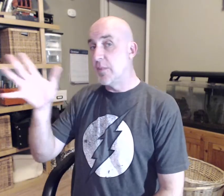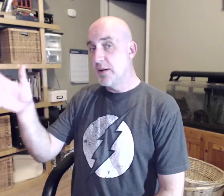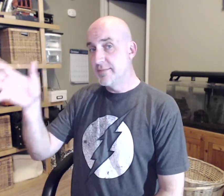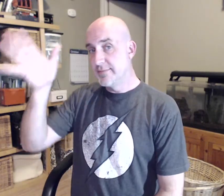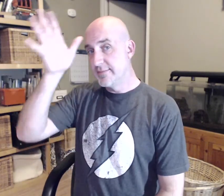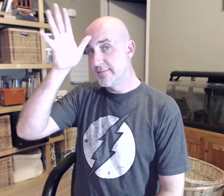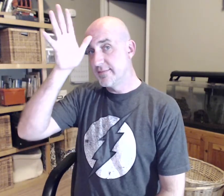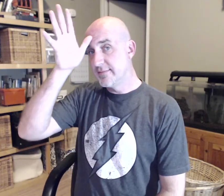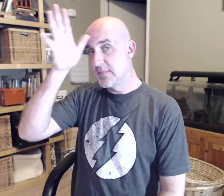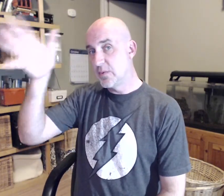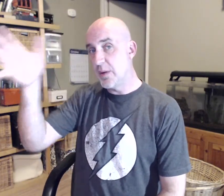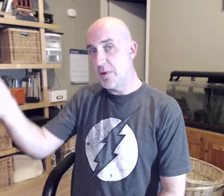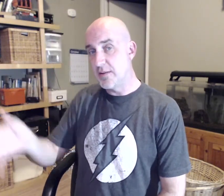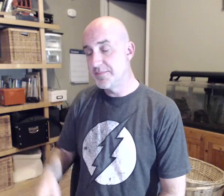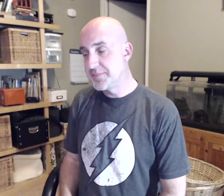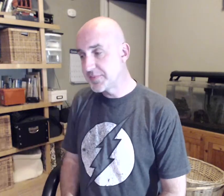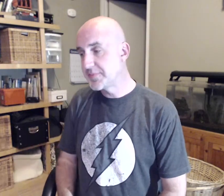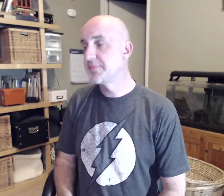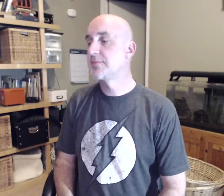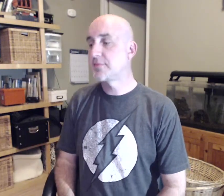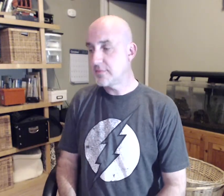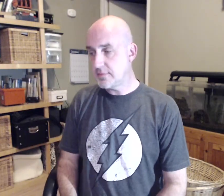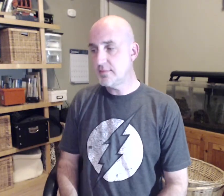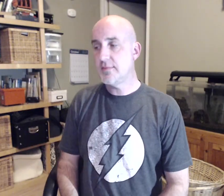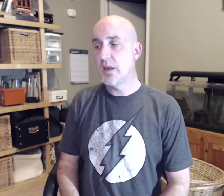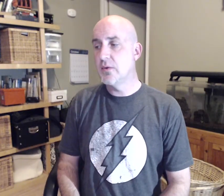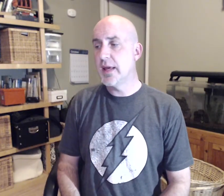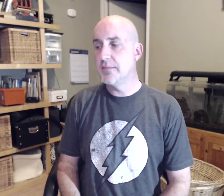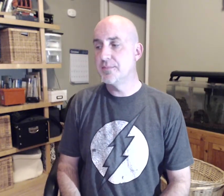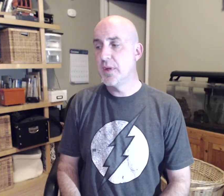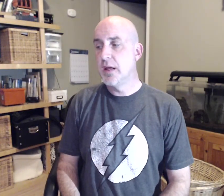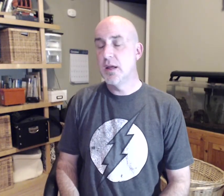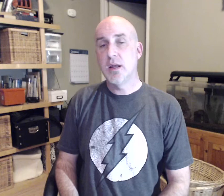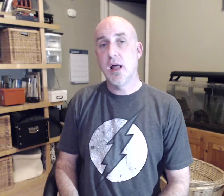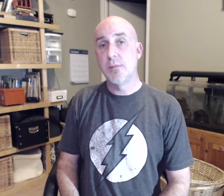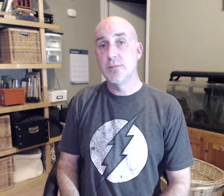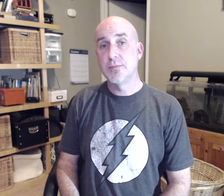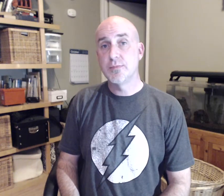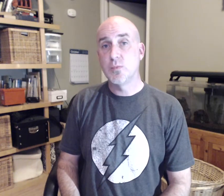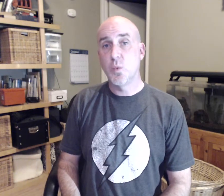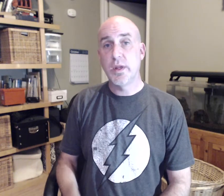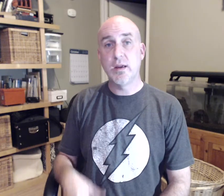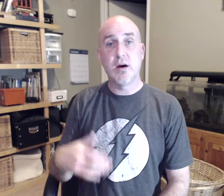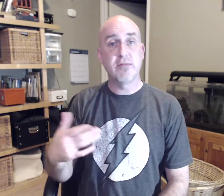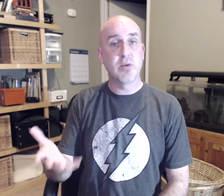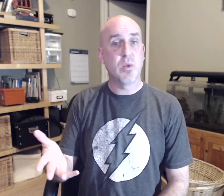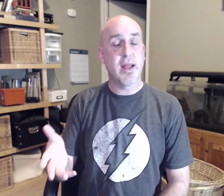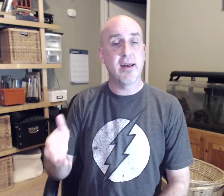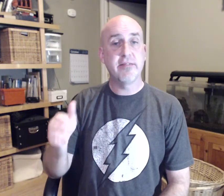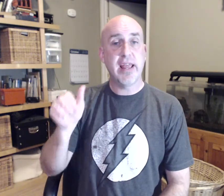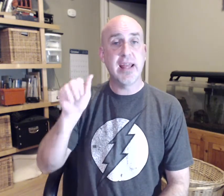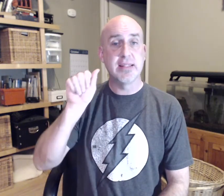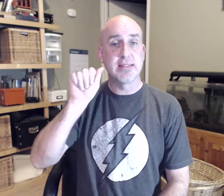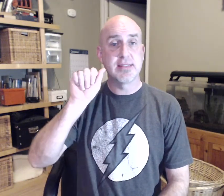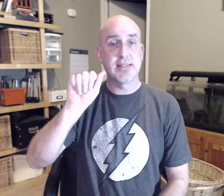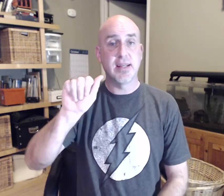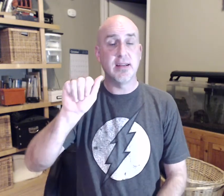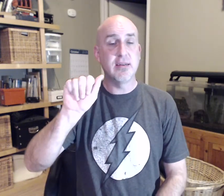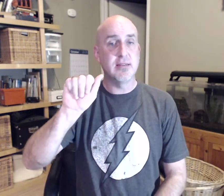Grandma, Grandpa. Okay. We often will have aunts and uncles